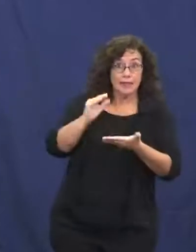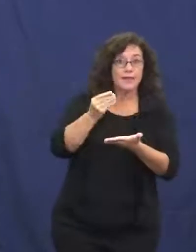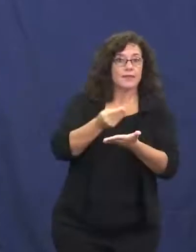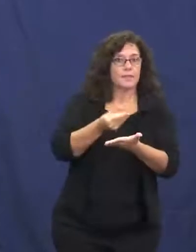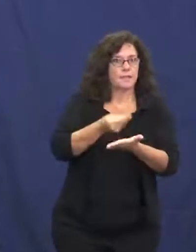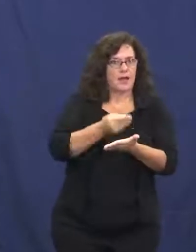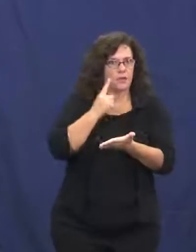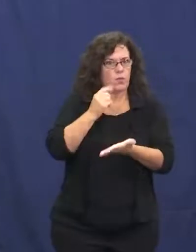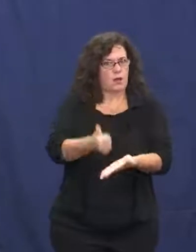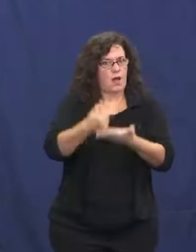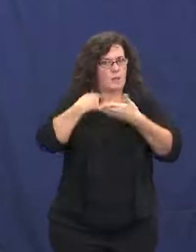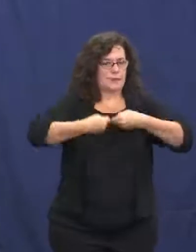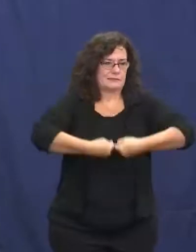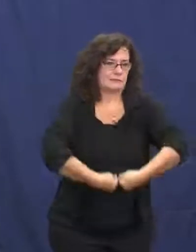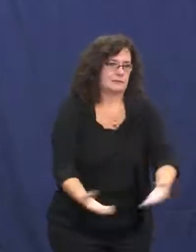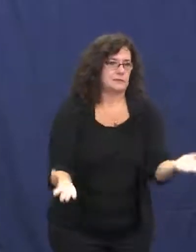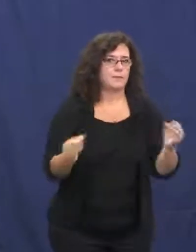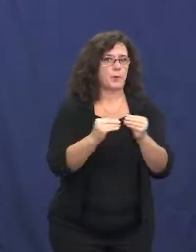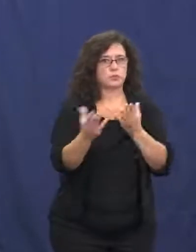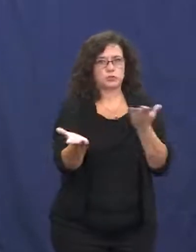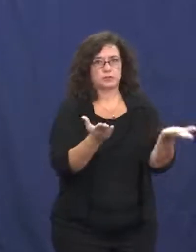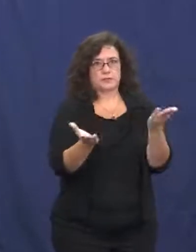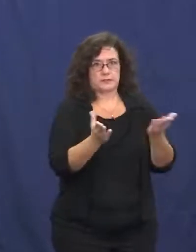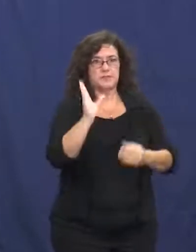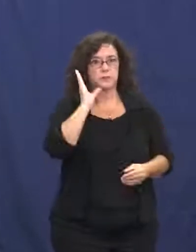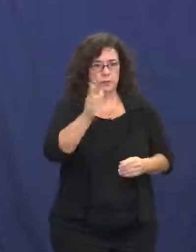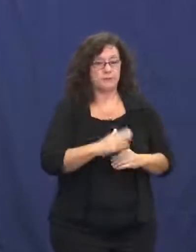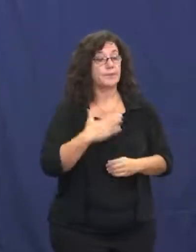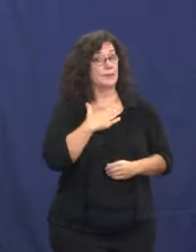our community. So to go online at